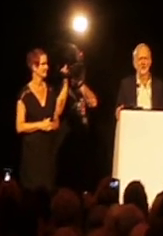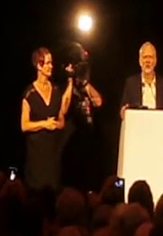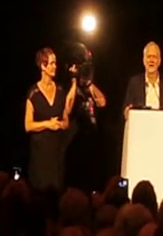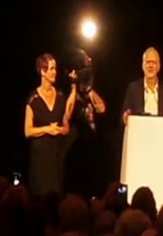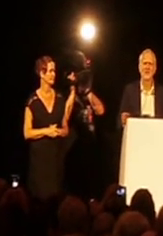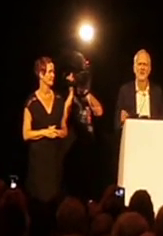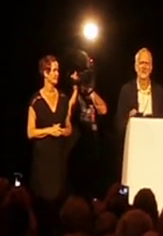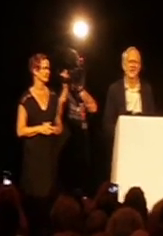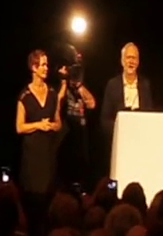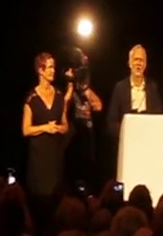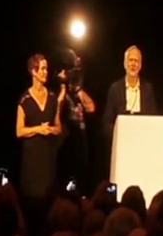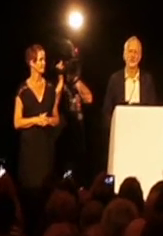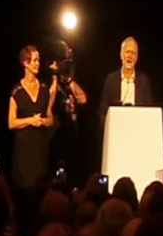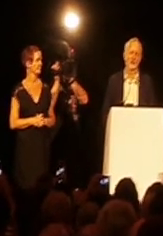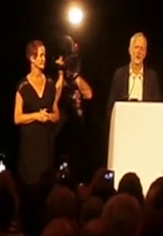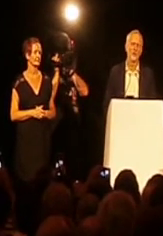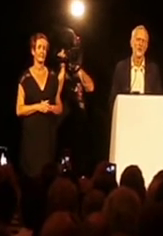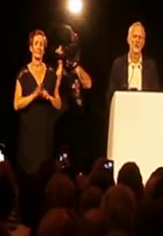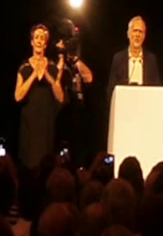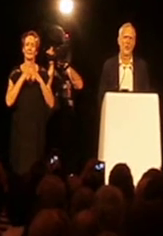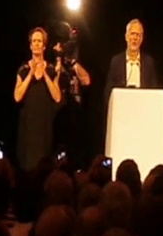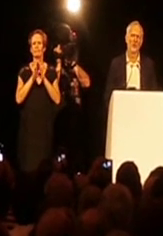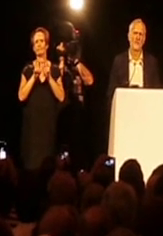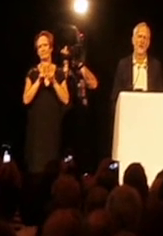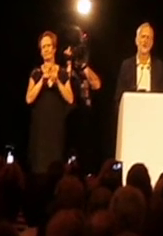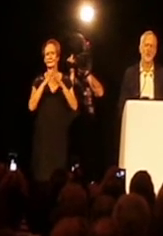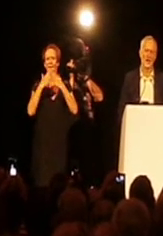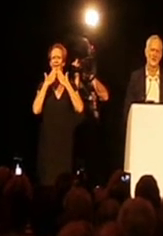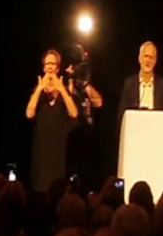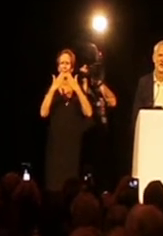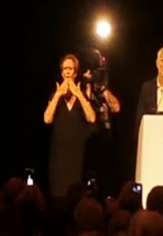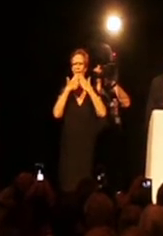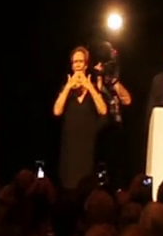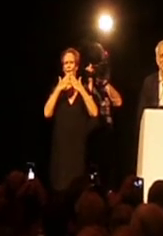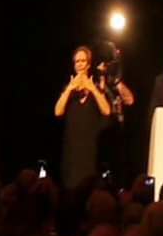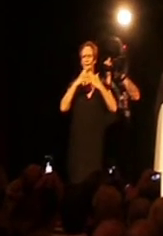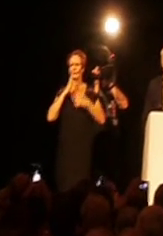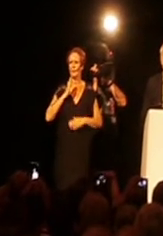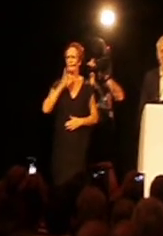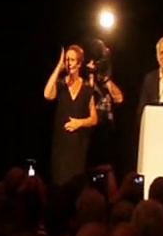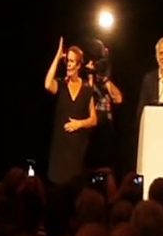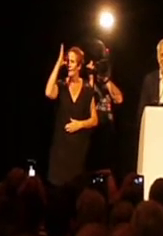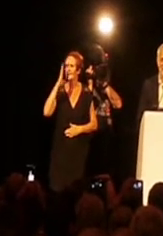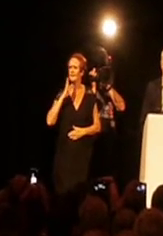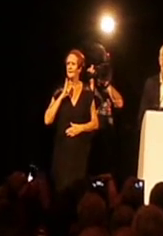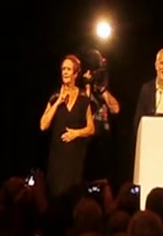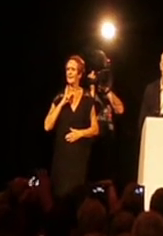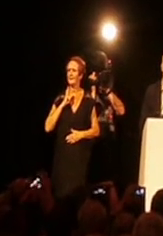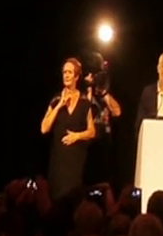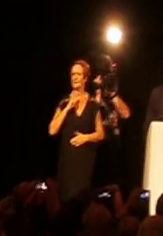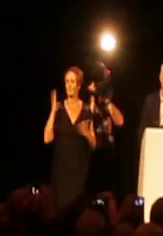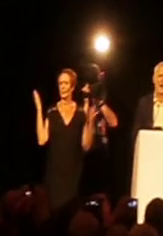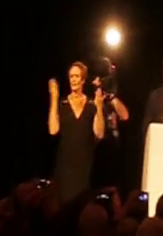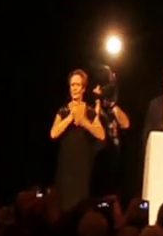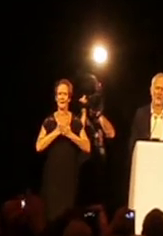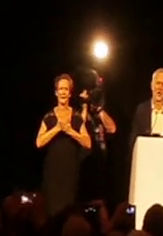Join me in doing this to say a huge thank you to all the volunteers that have helped to put tonight's event together